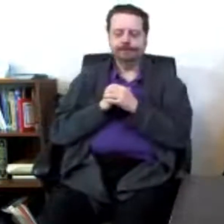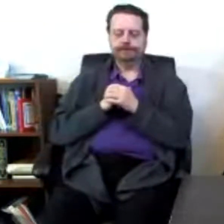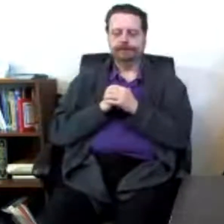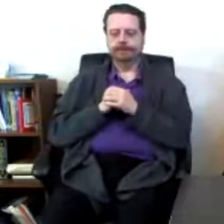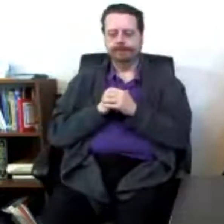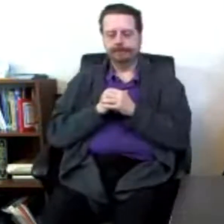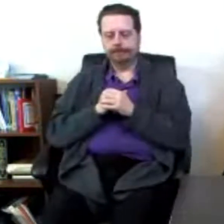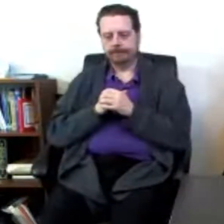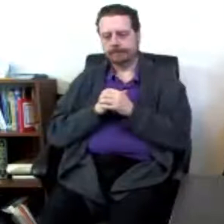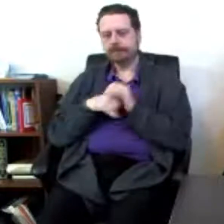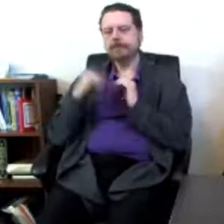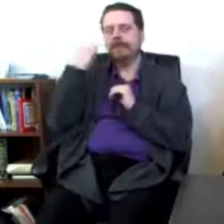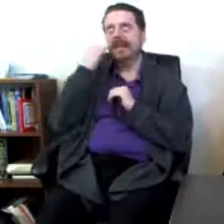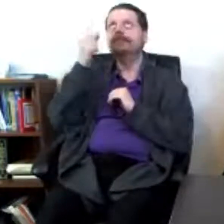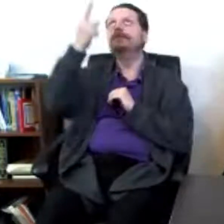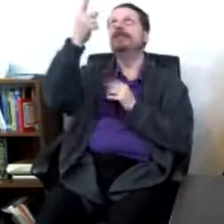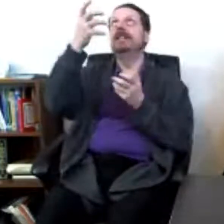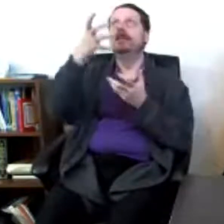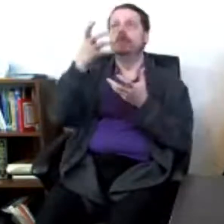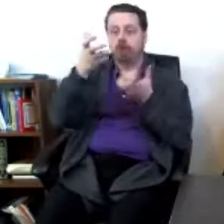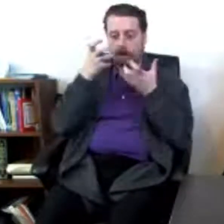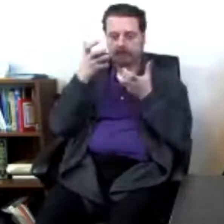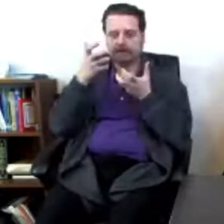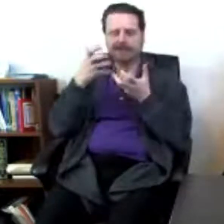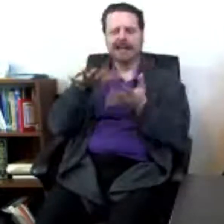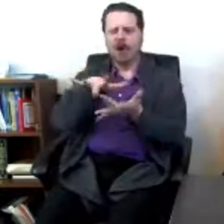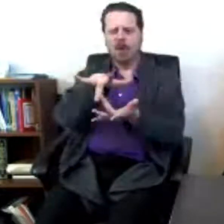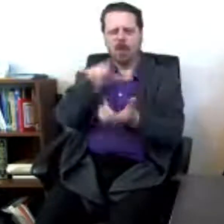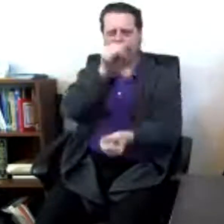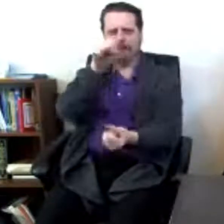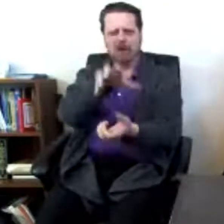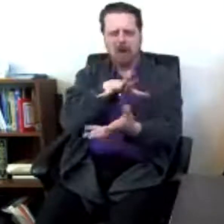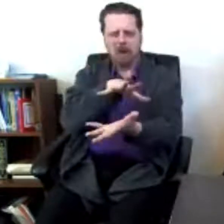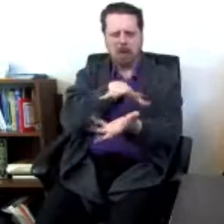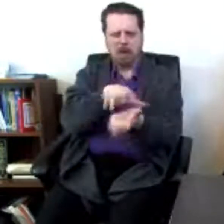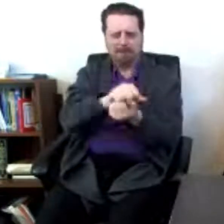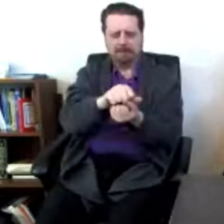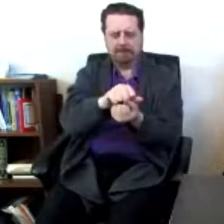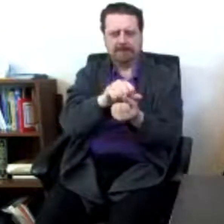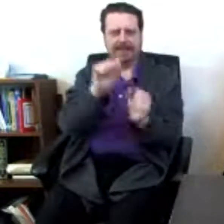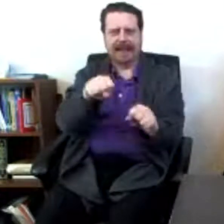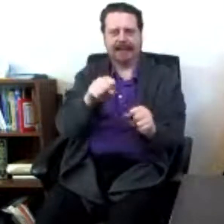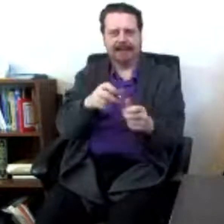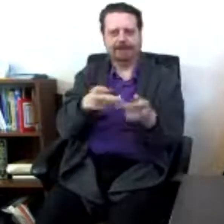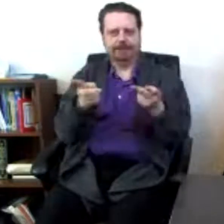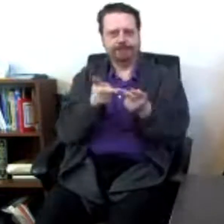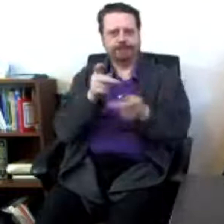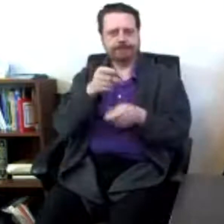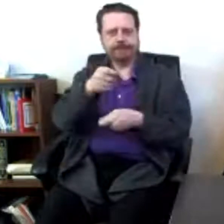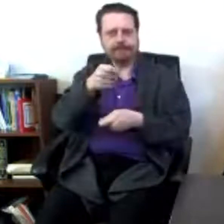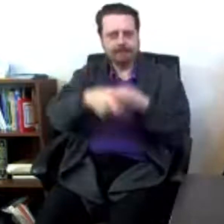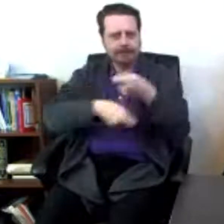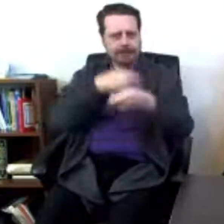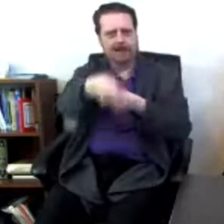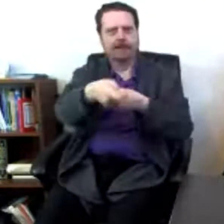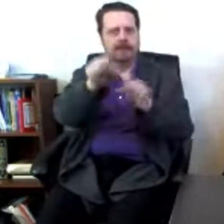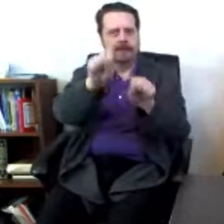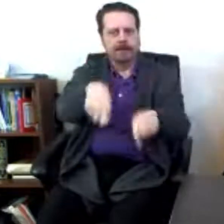So if He wills, He would have wiped you and brought a new generation, and this is not a big deal for God.